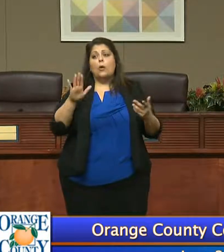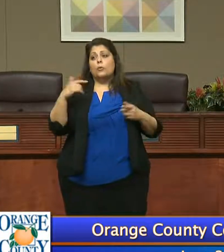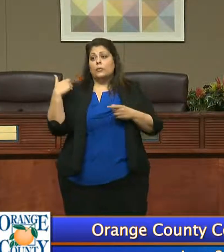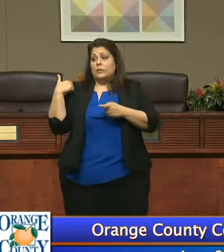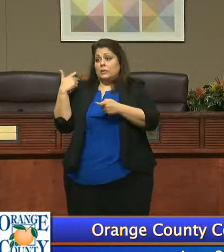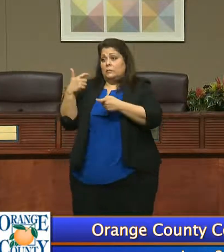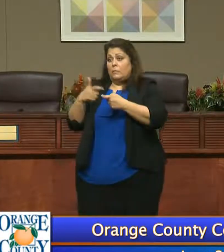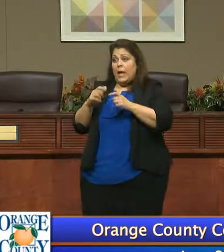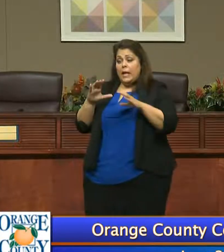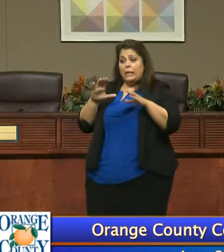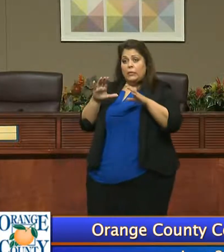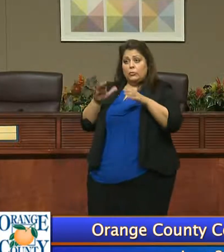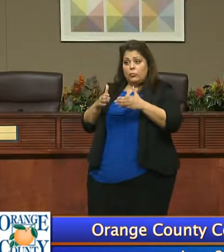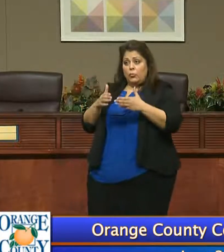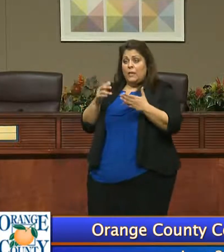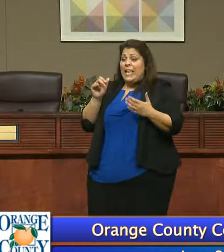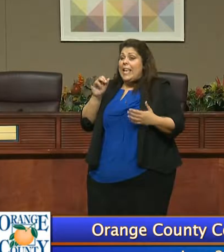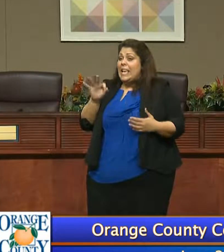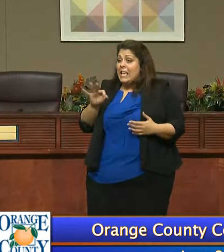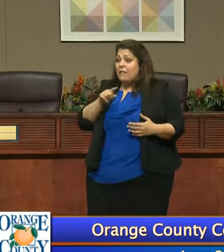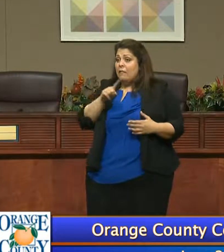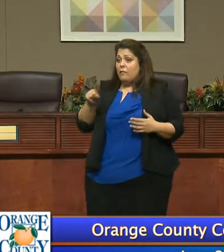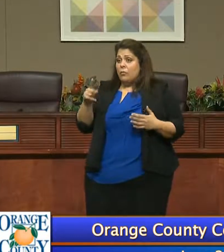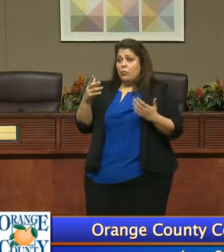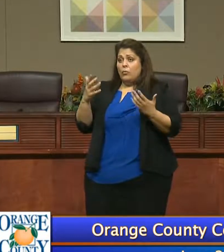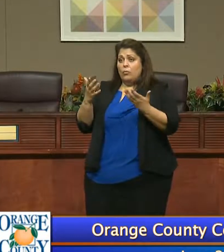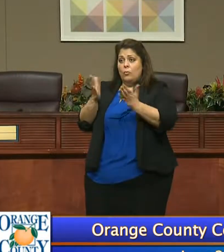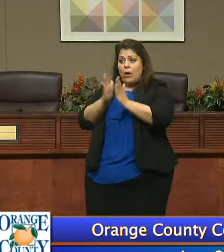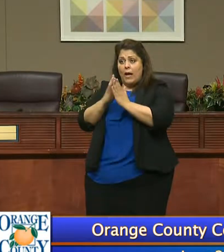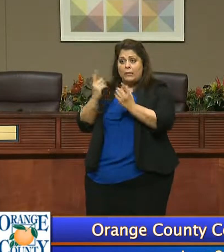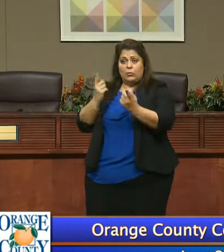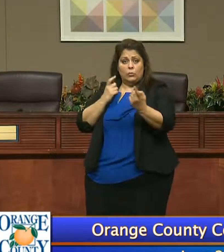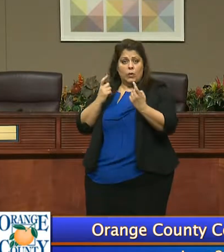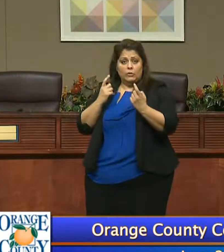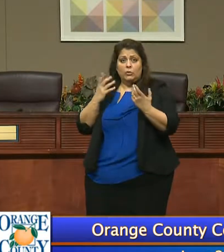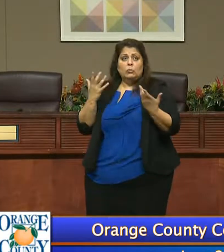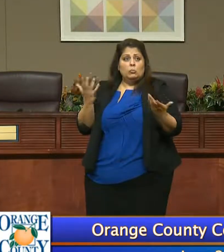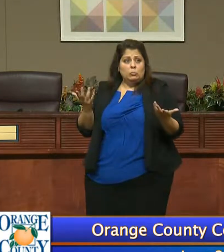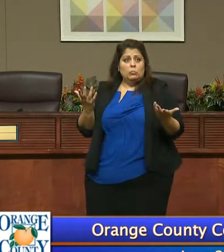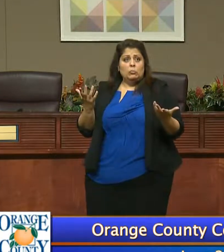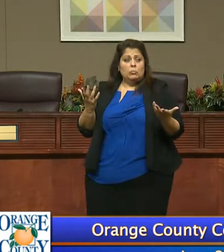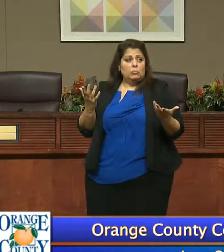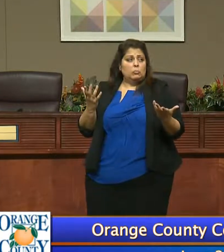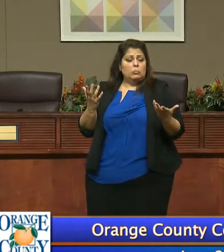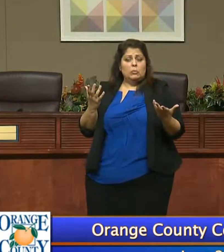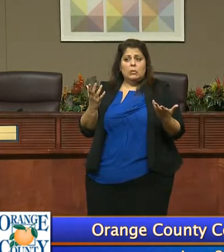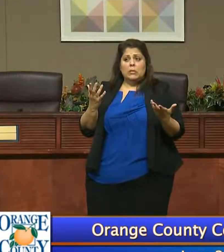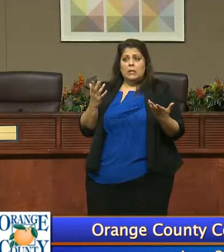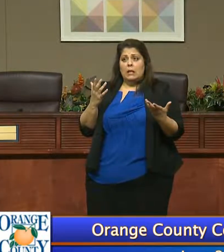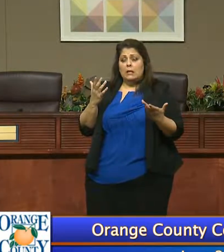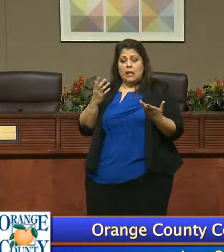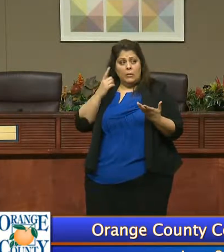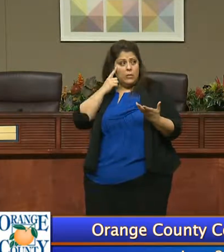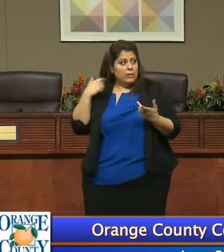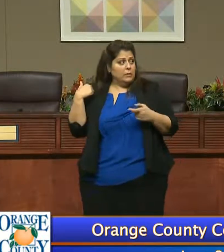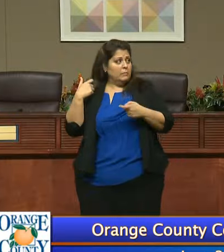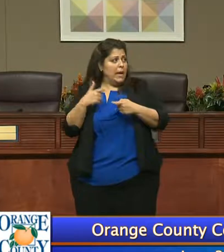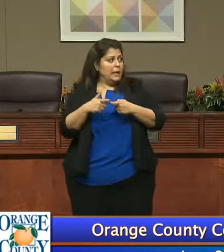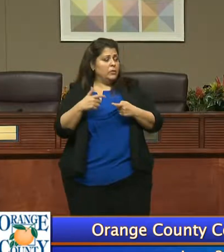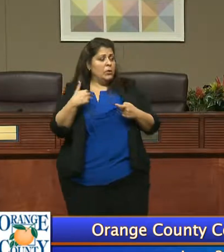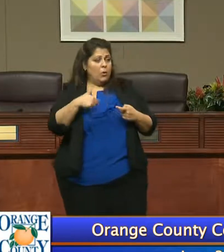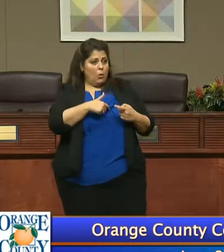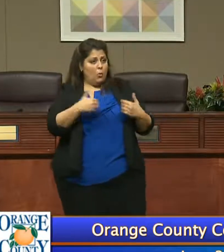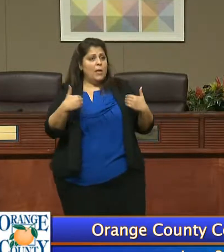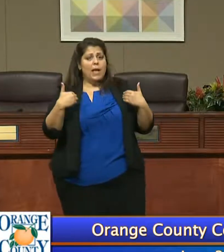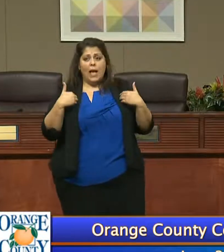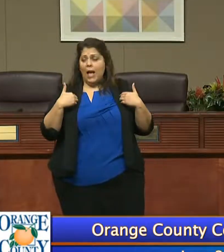Spanish-speaking media, if you have questions that may be in Spanish, we